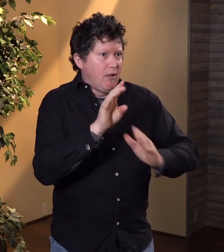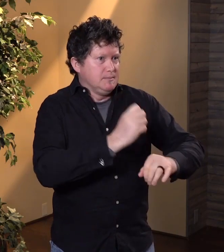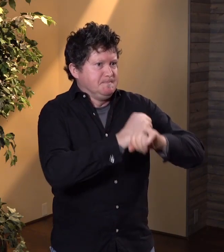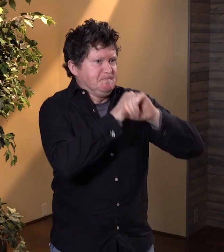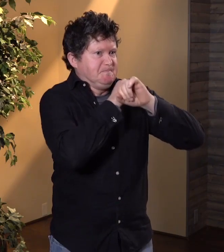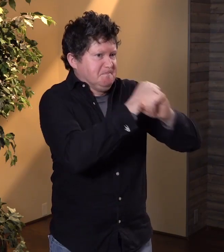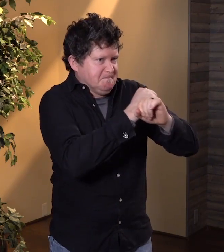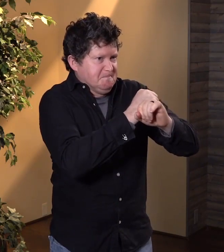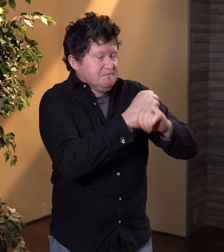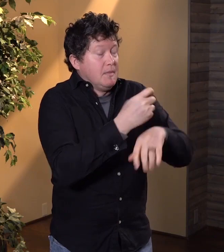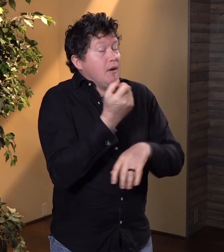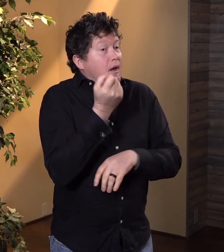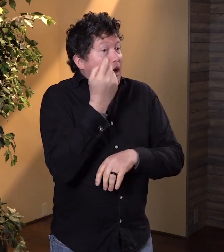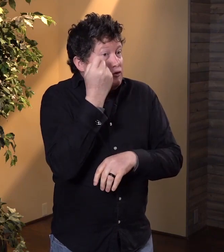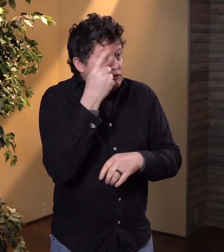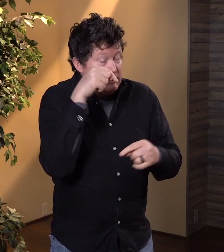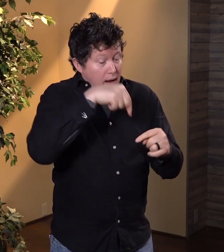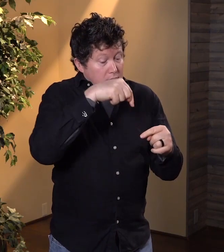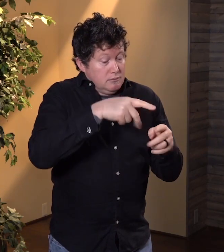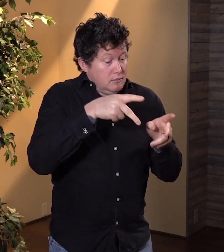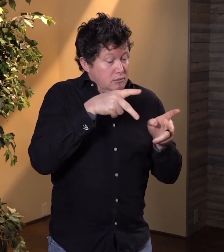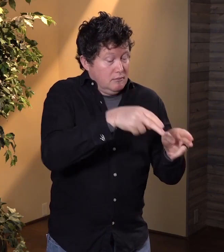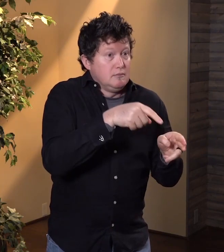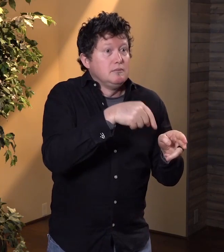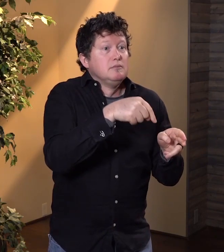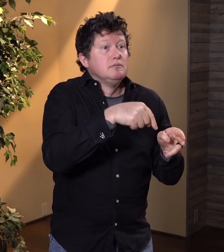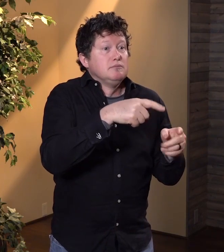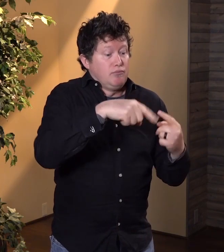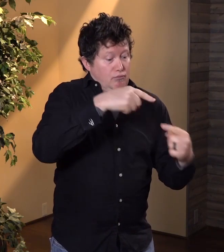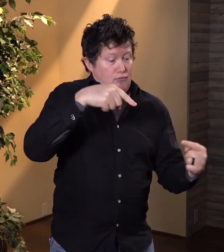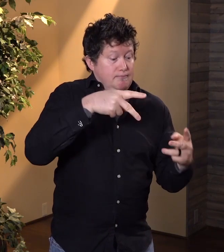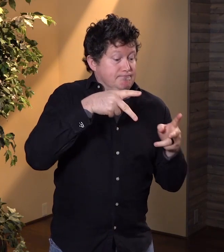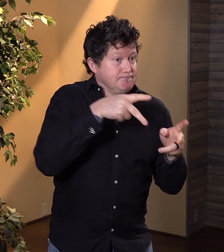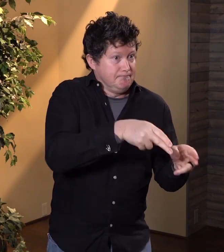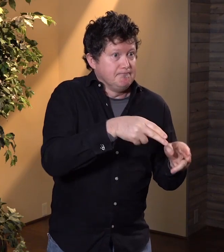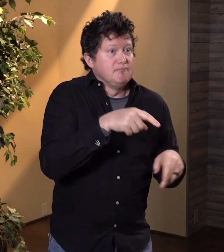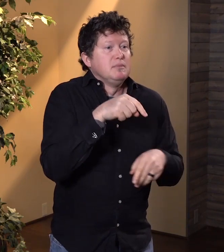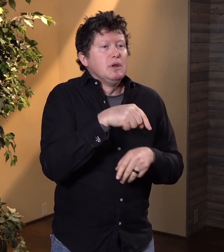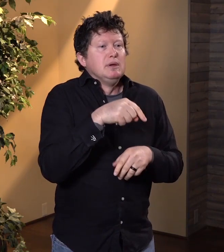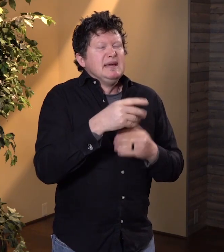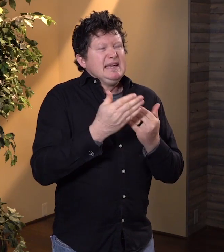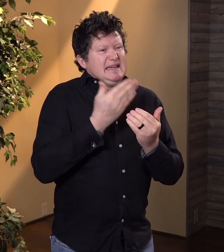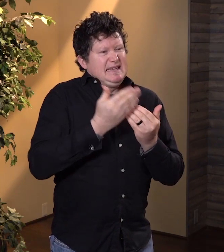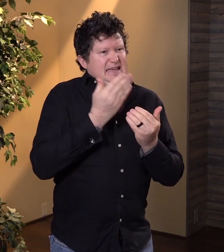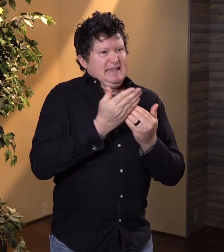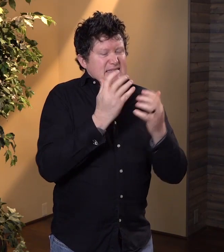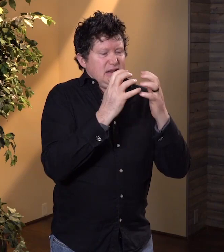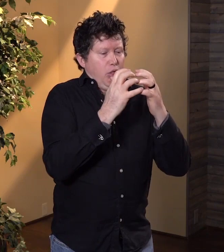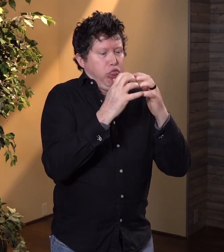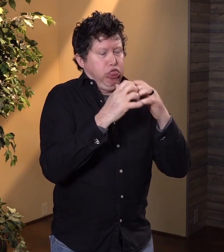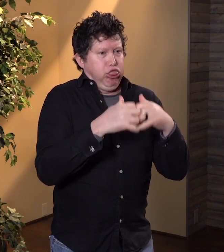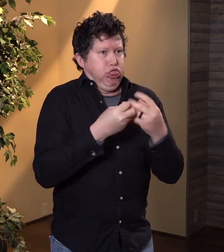antibodies that will protect the body from becoming sick. The second is